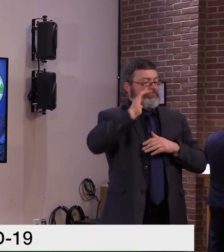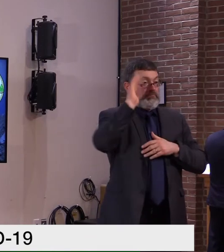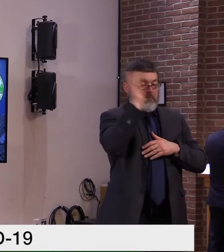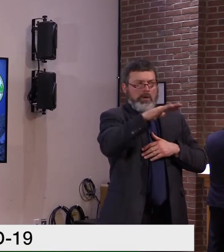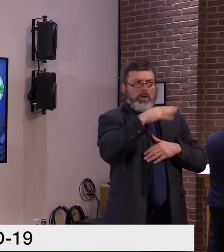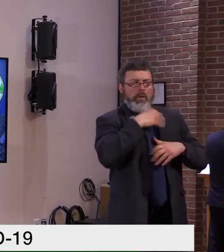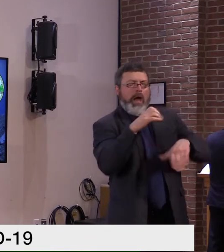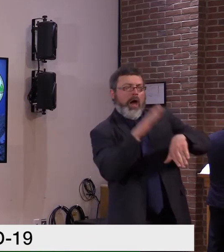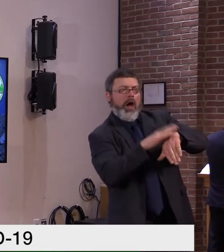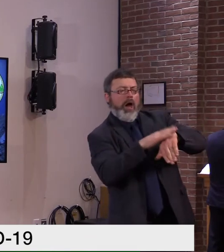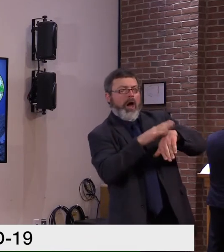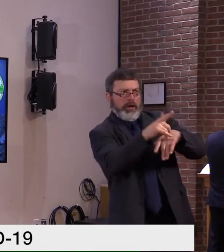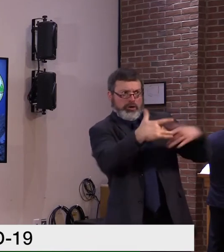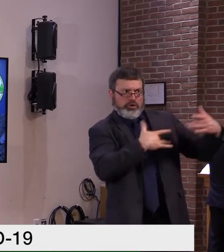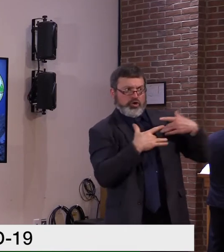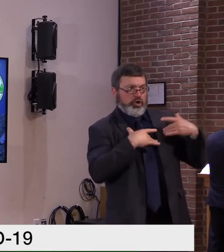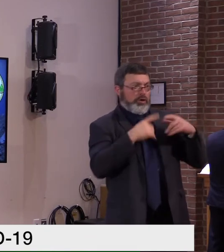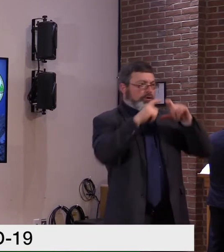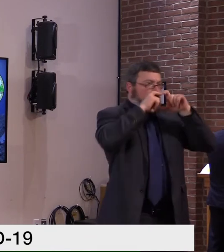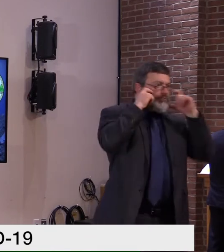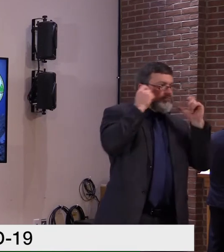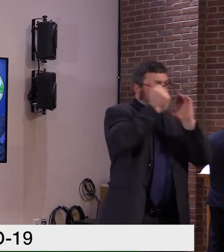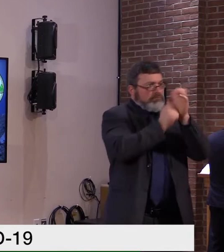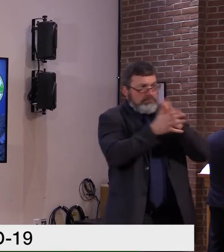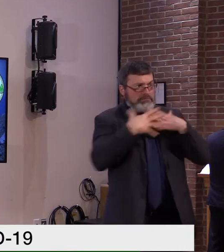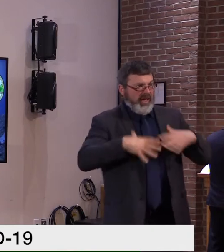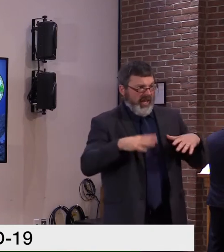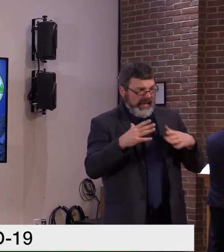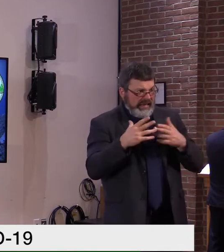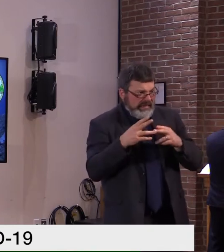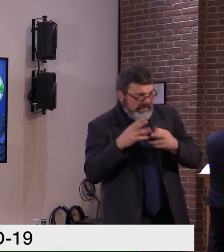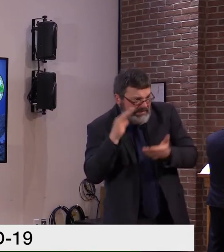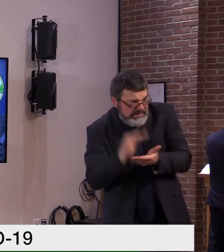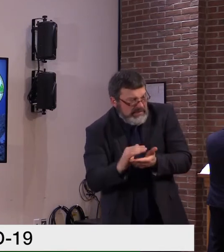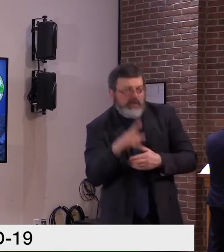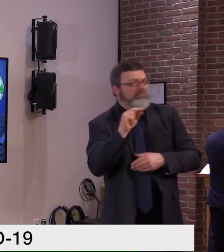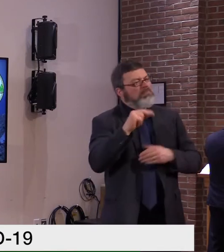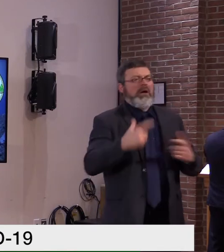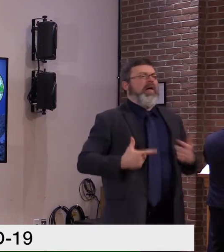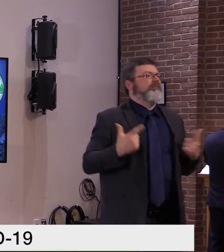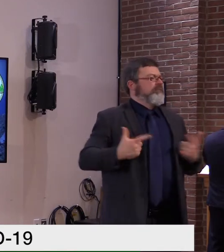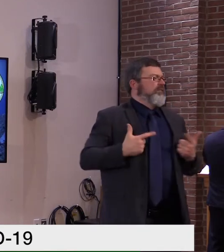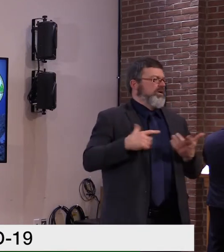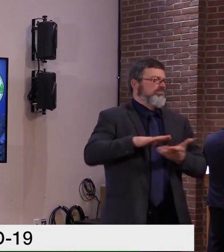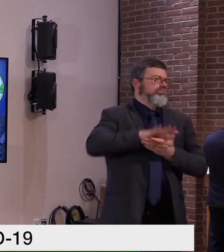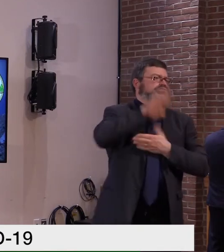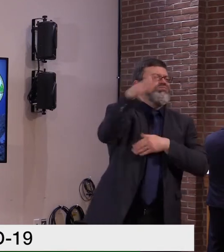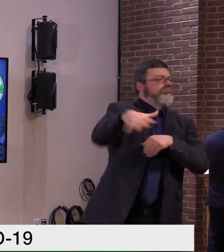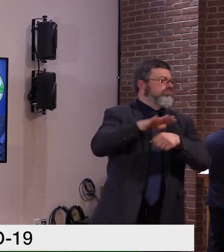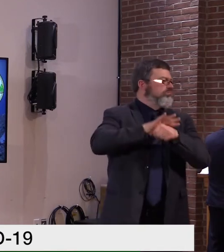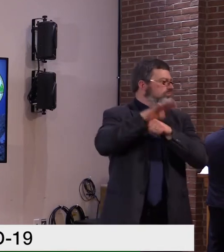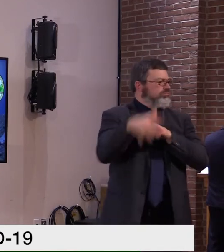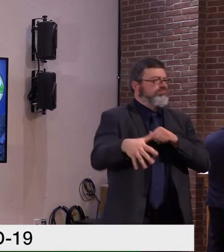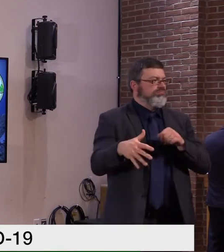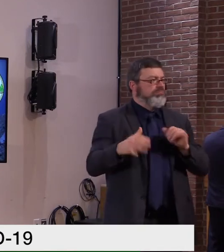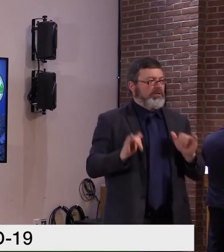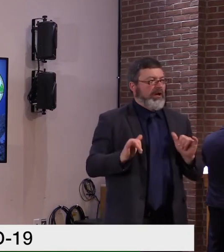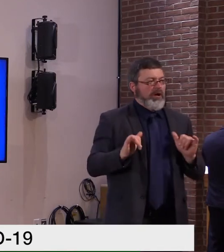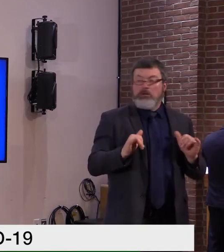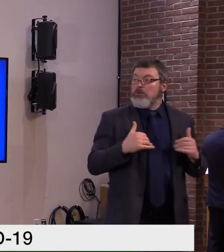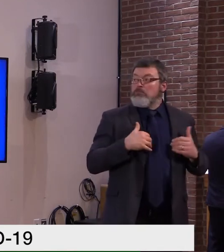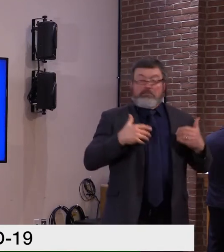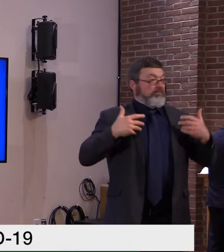needs and protocols for PPE use are being adhered to. I'll now turn it over to Commissioner Pichek.